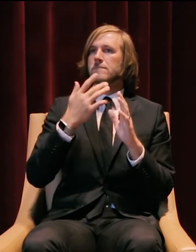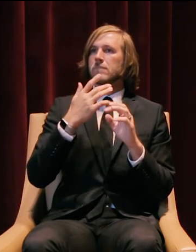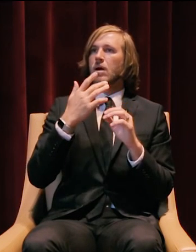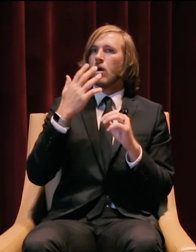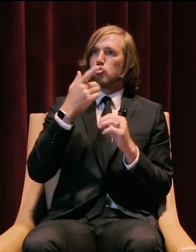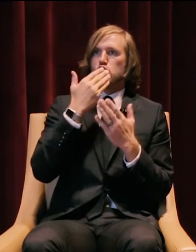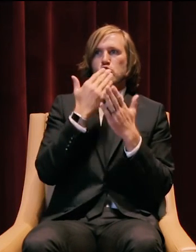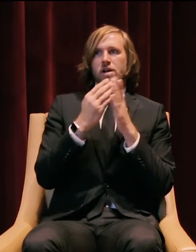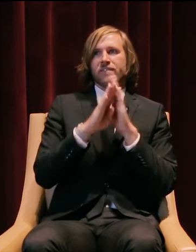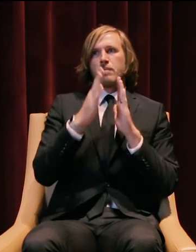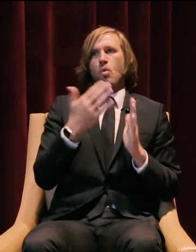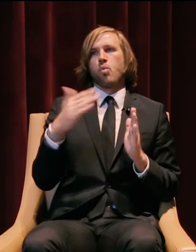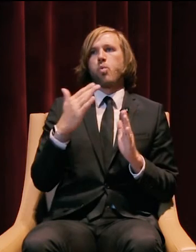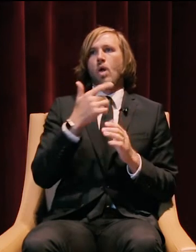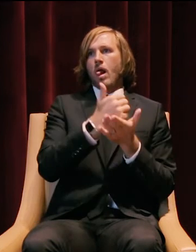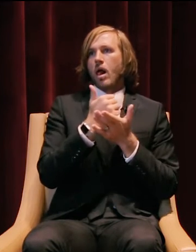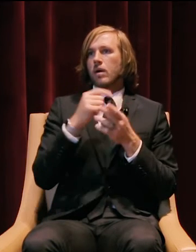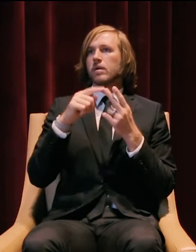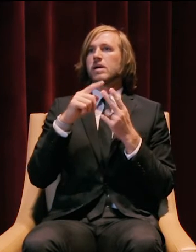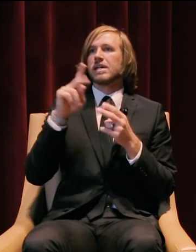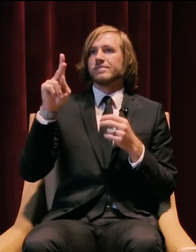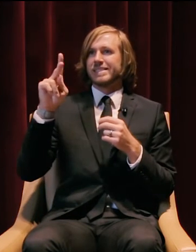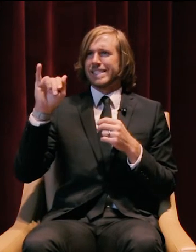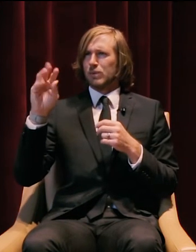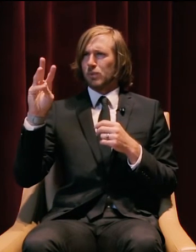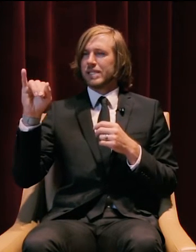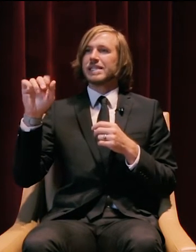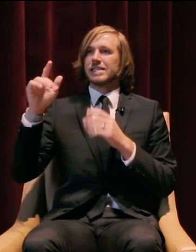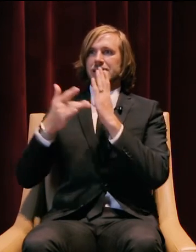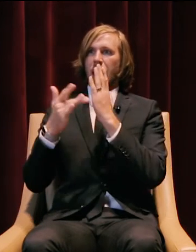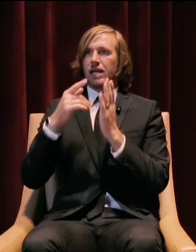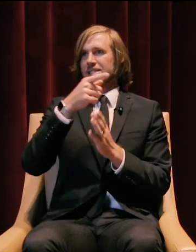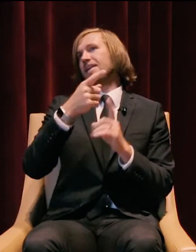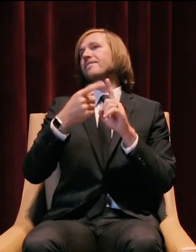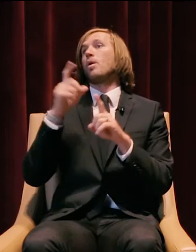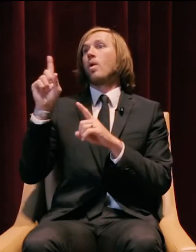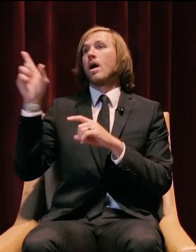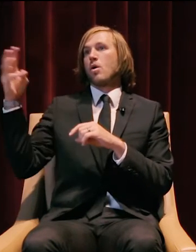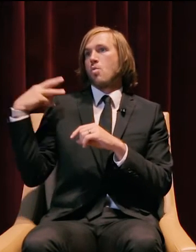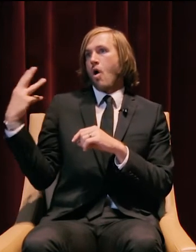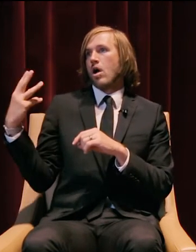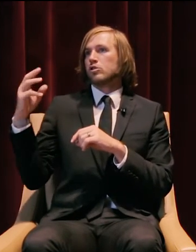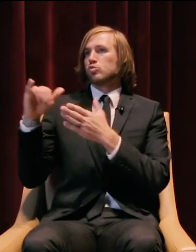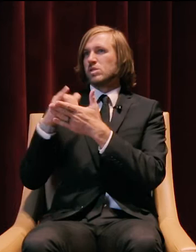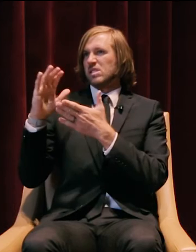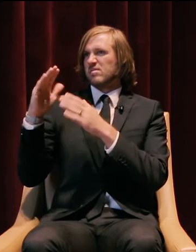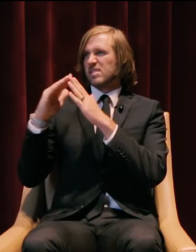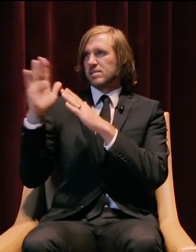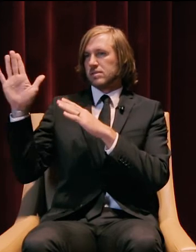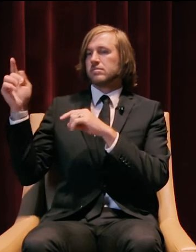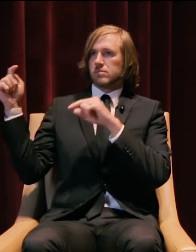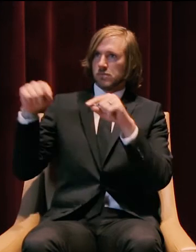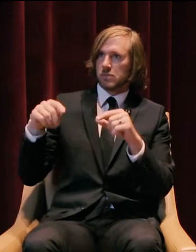great developer, Kiwi Tech. They're based in Washington, D.C., New York City, here in the